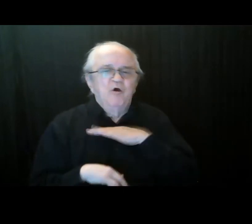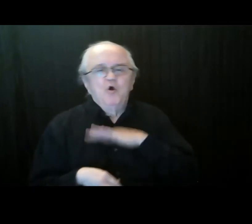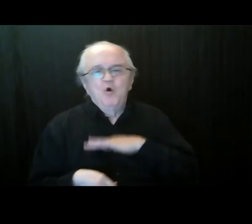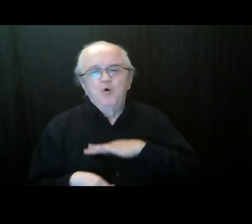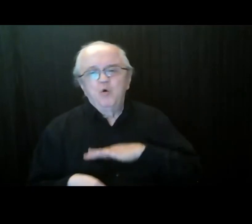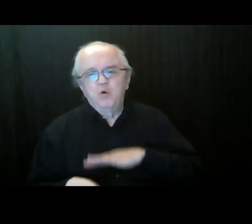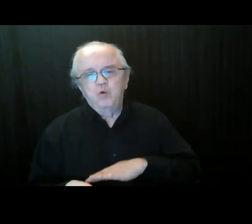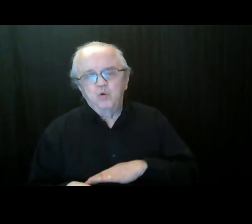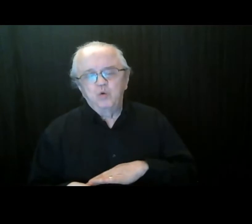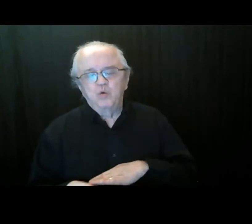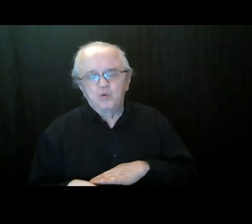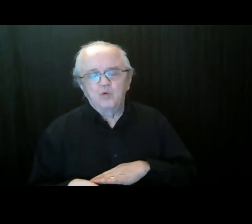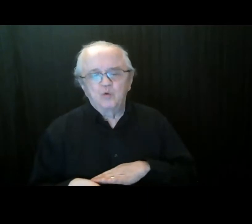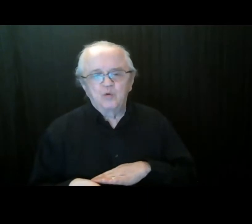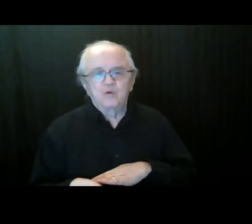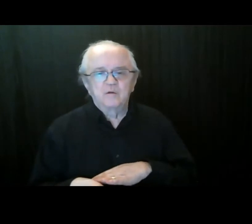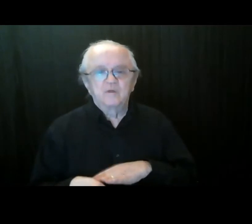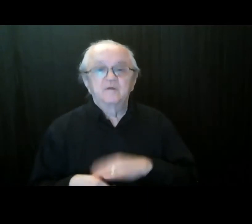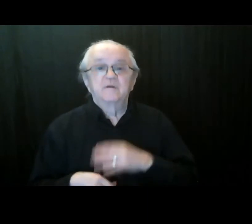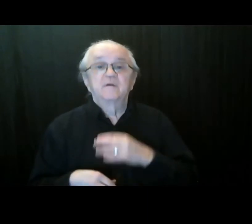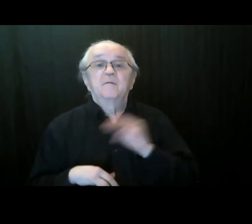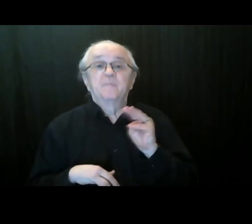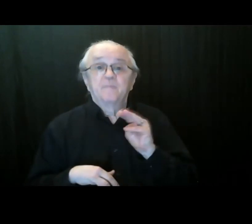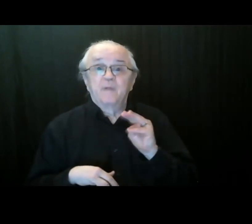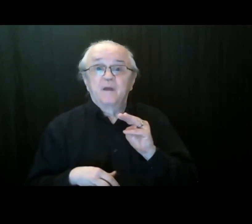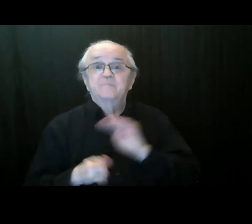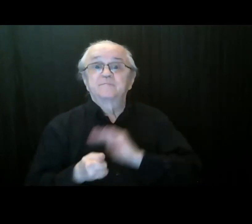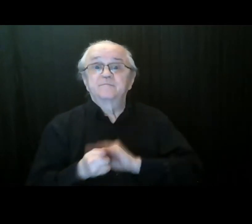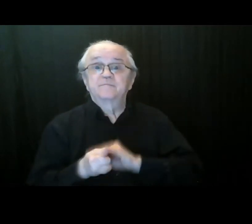relief. He and the doctor entered the cottage.